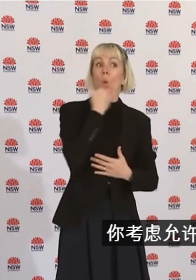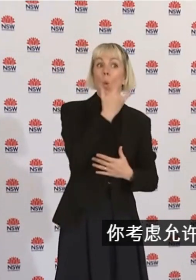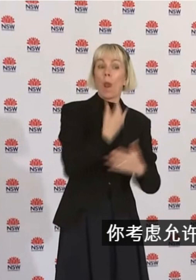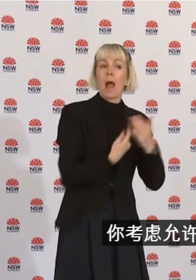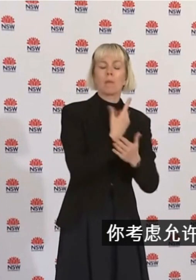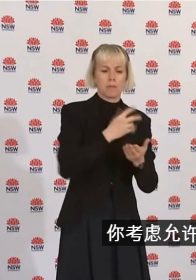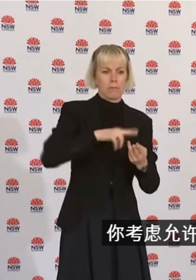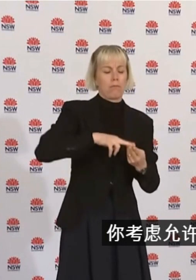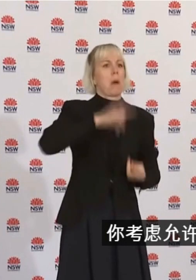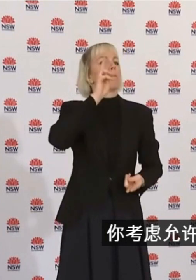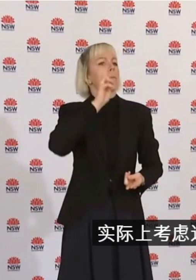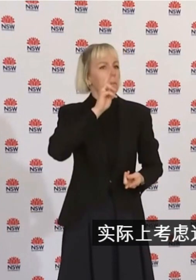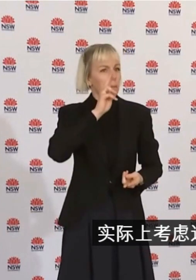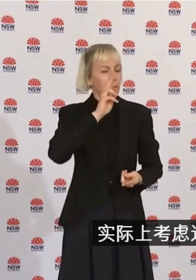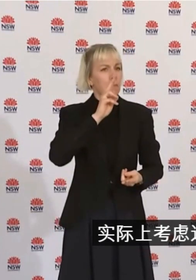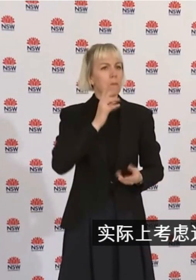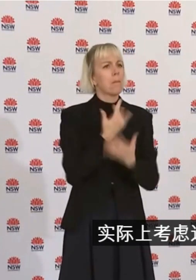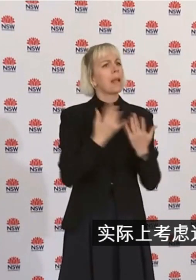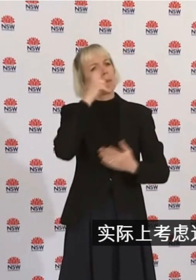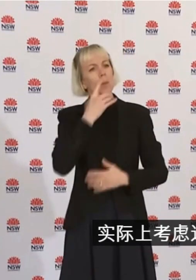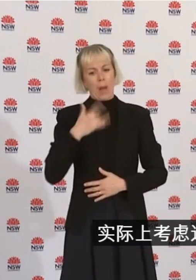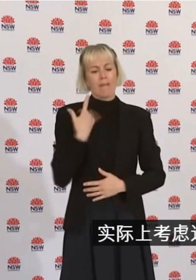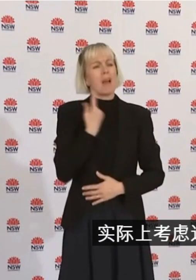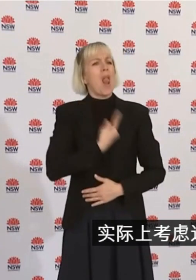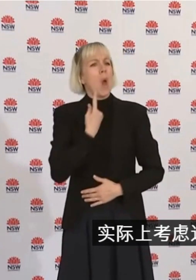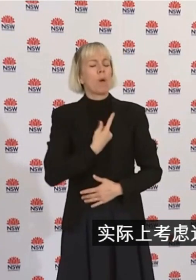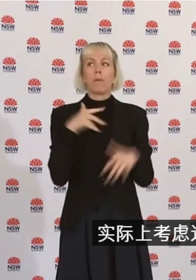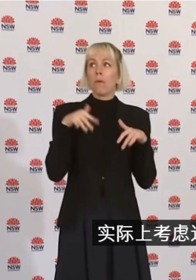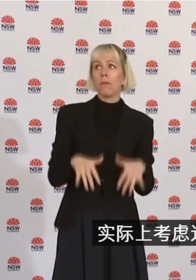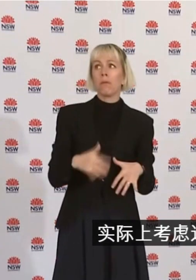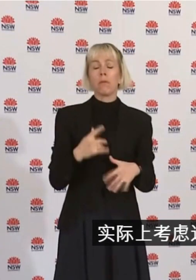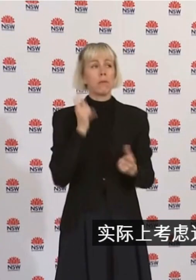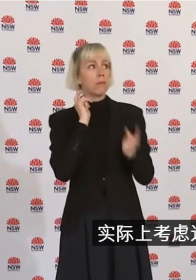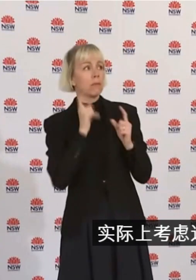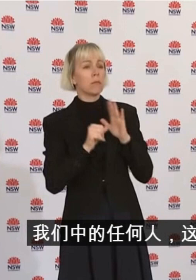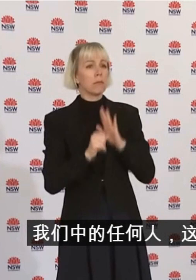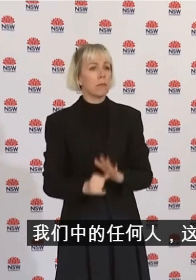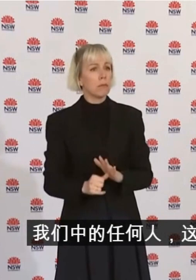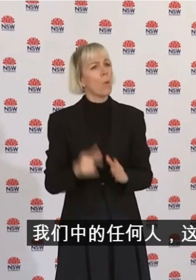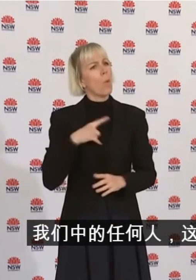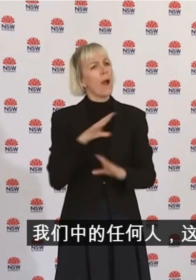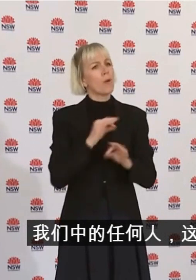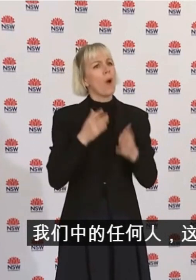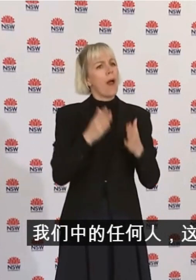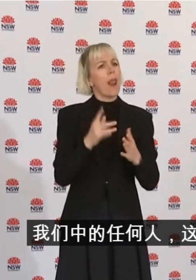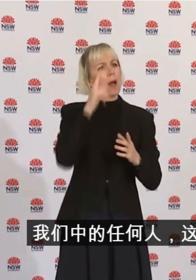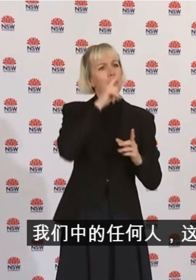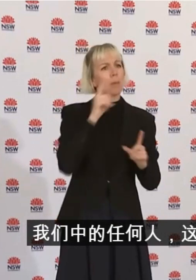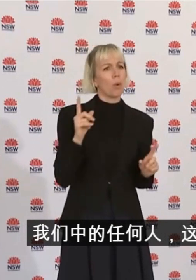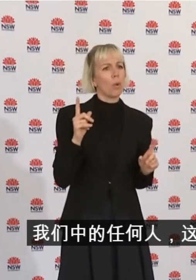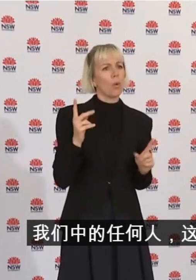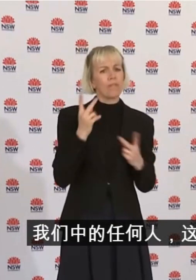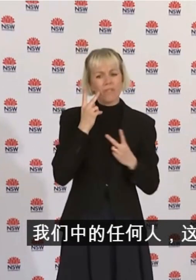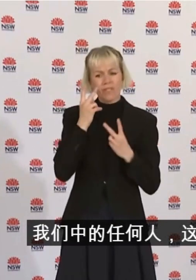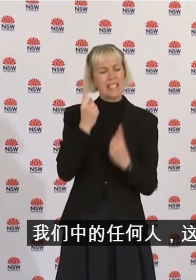allowing a singles bubble? Just, we have actually considered it. Now let me say that I don't think there'd be any of us, any of the journalists